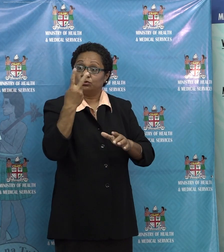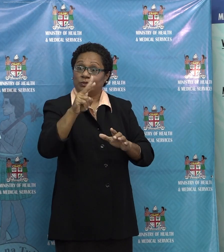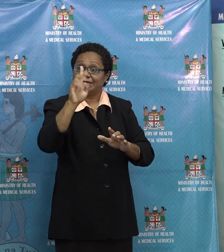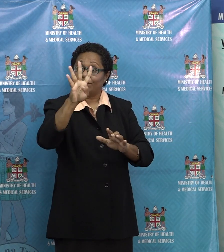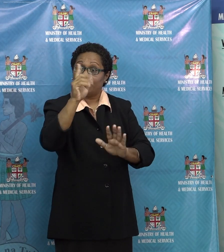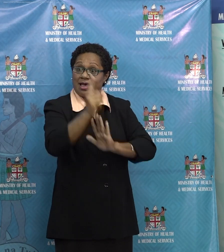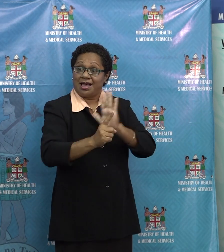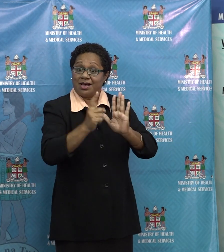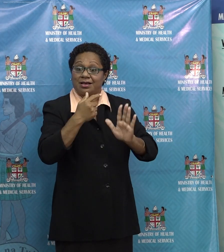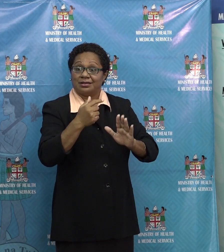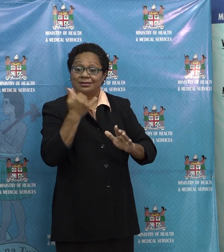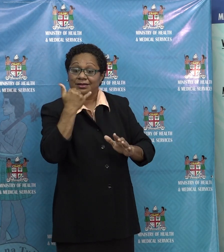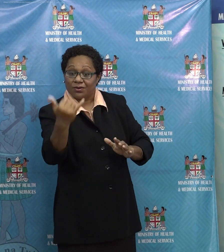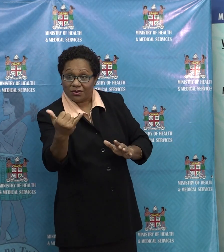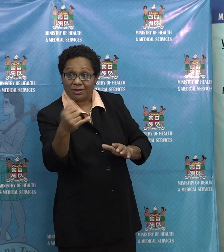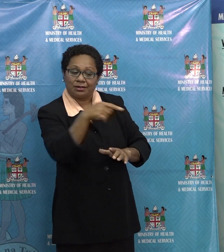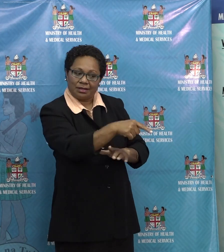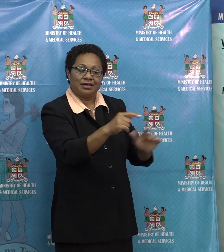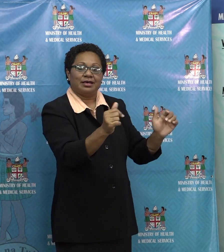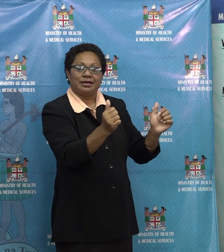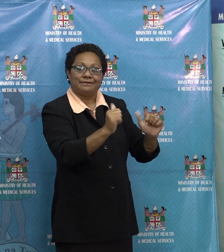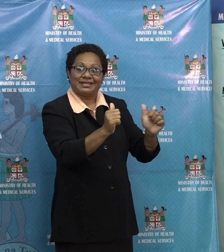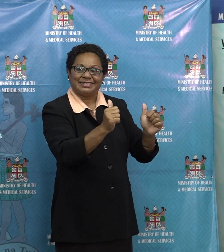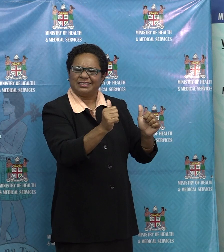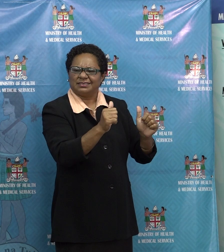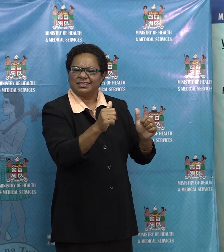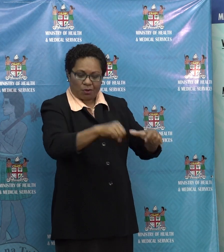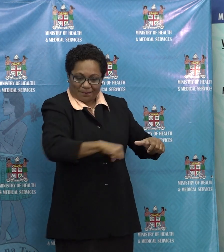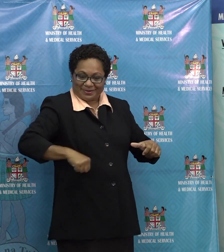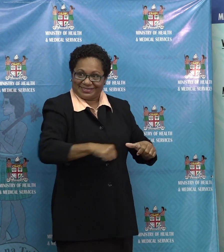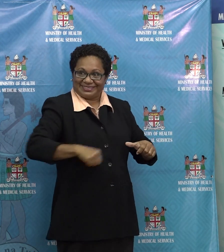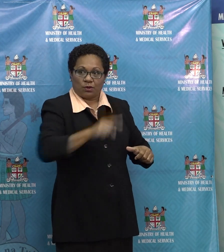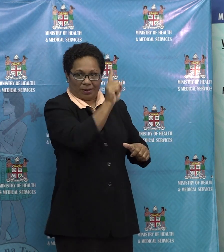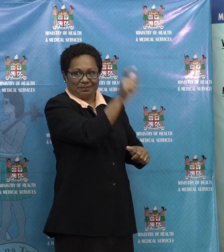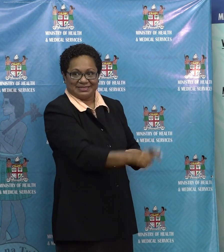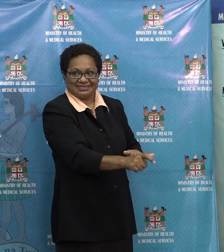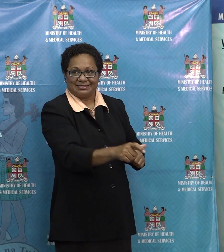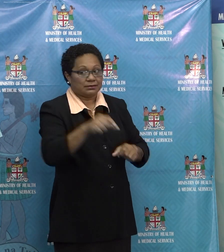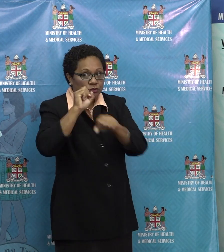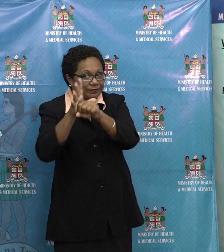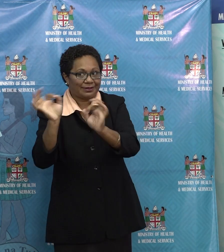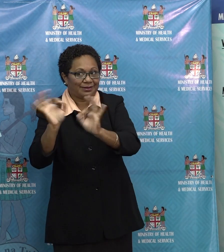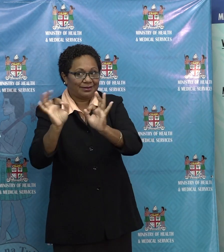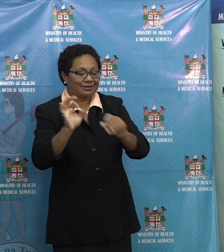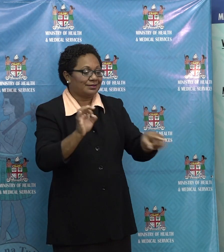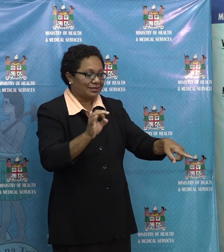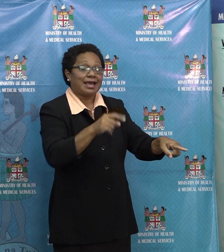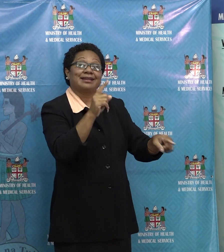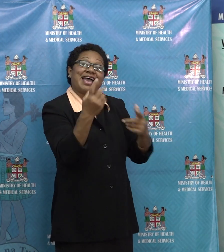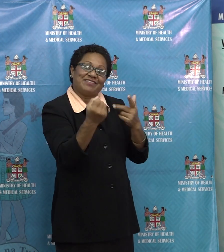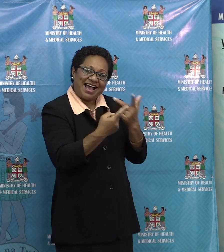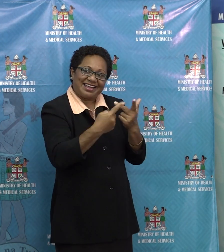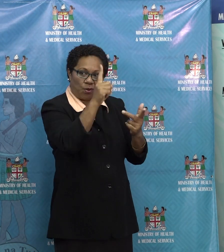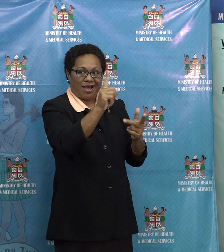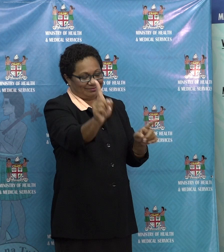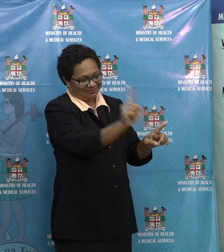morning, they had completed an operation on an individual, and there was also one inpatient at the hospital.